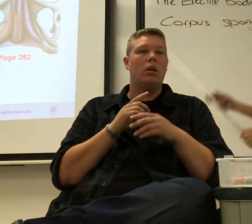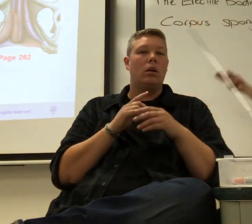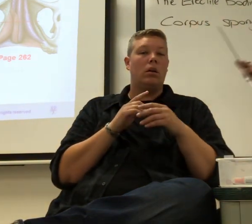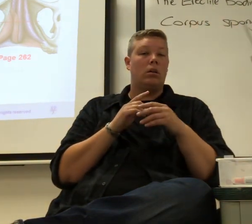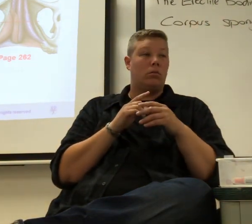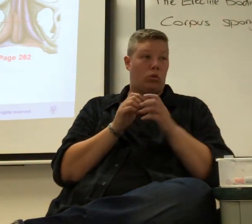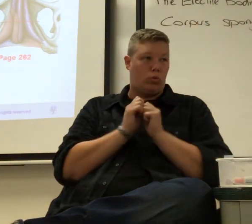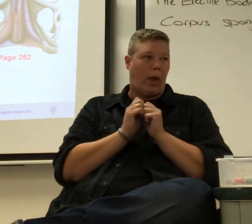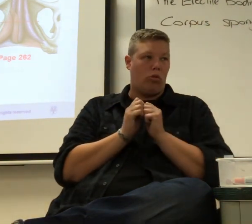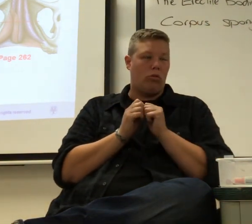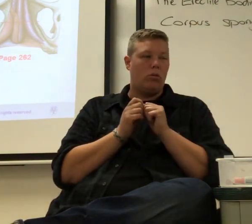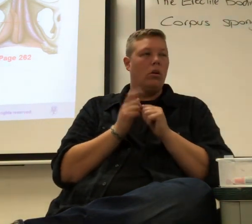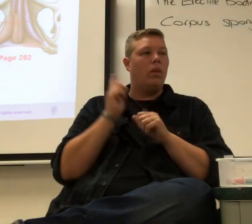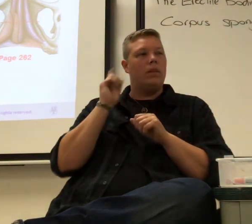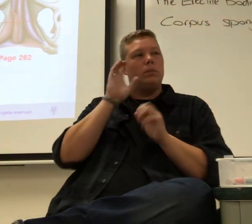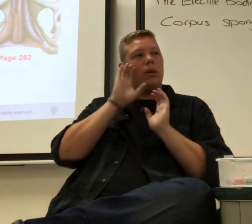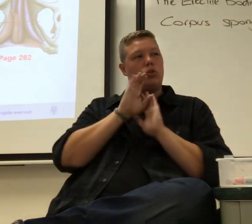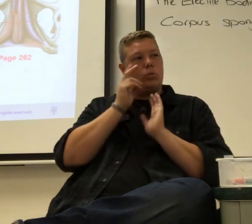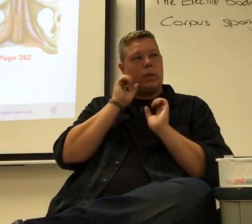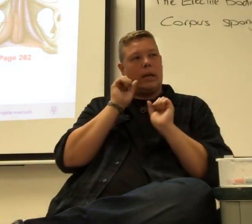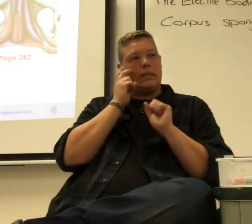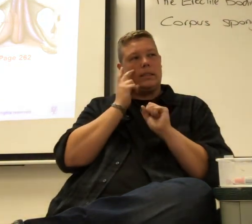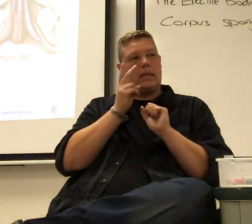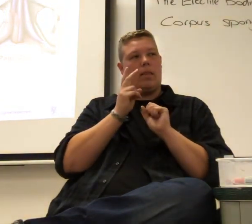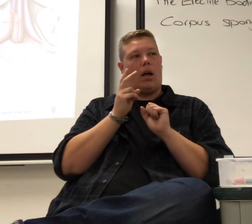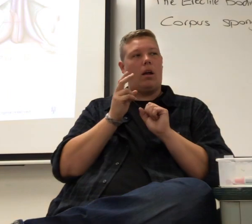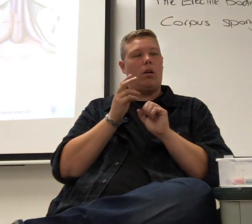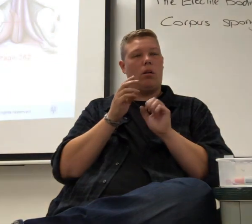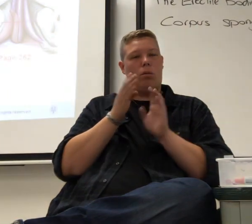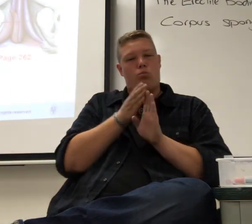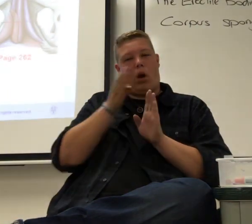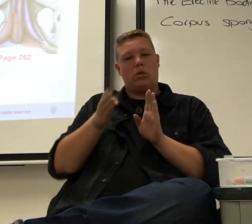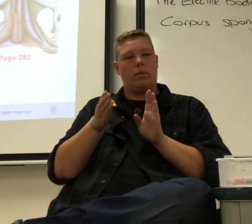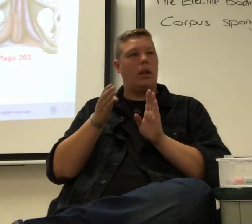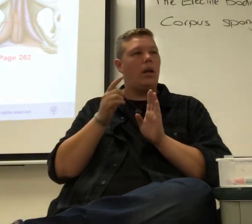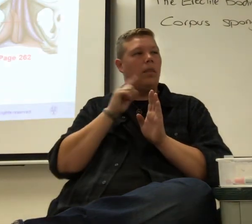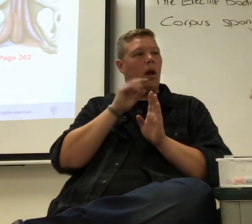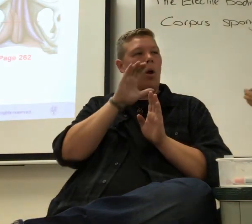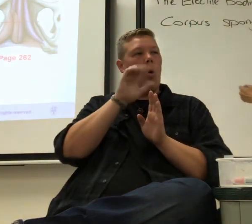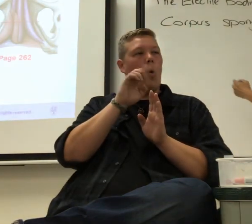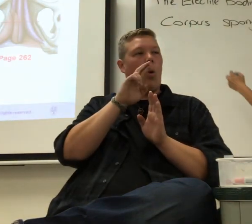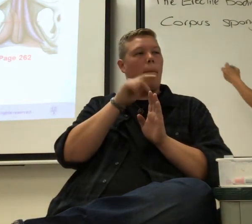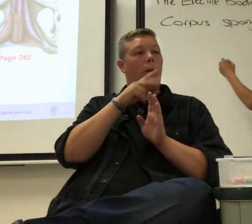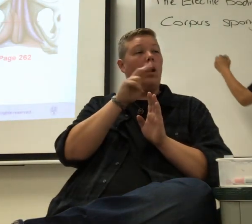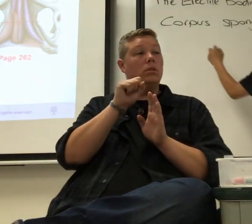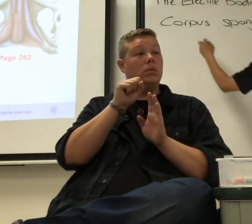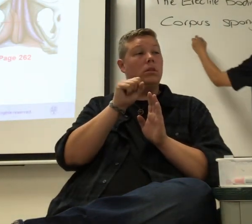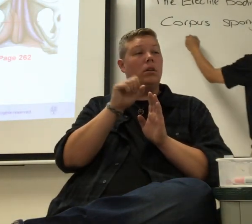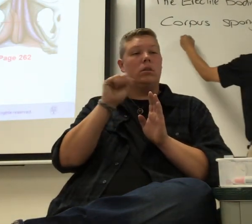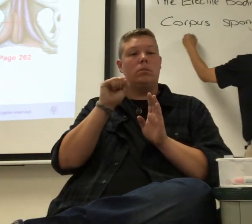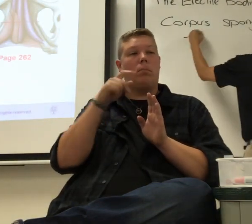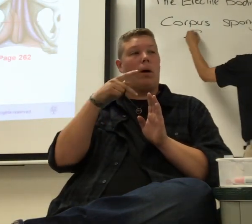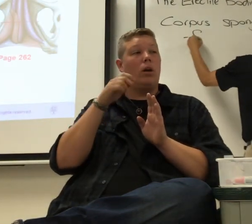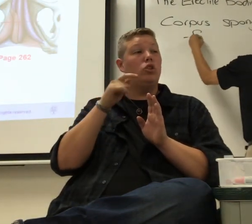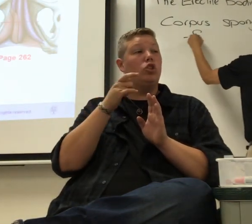What you can see from this picture is that proximally, the corpus spongiosum forms the bulb of